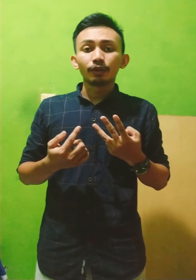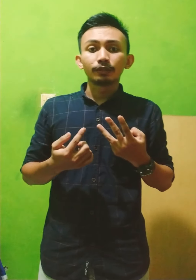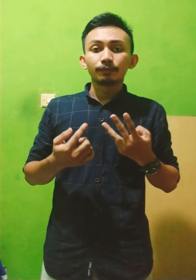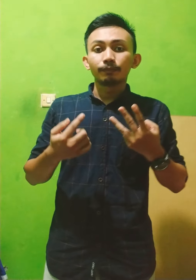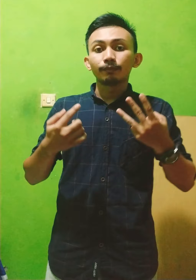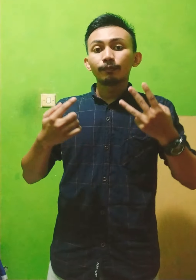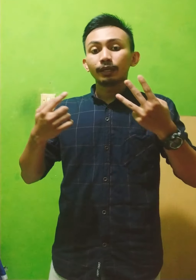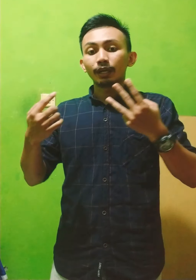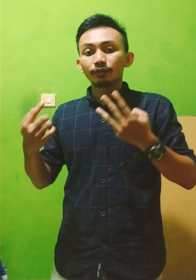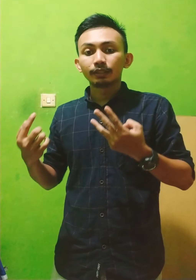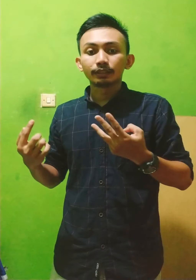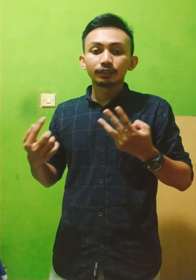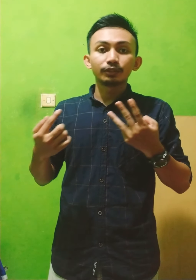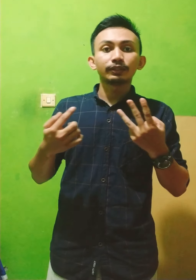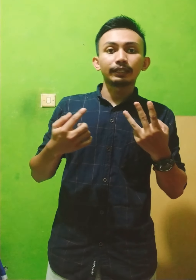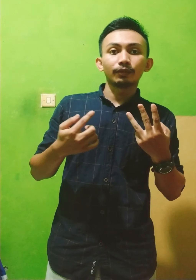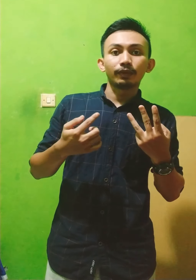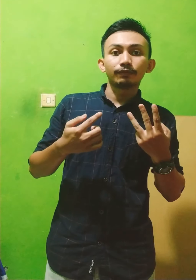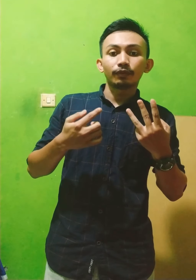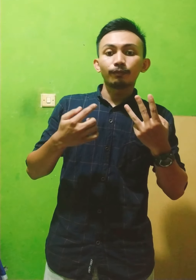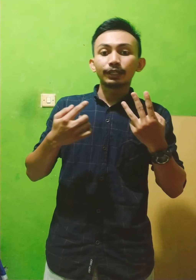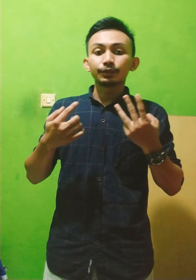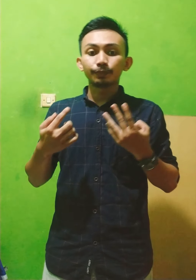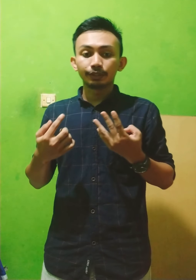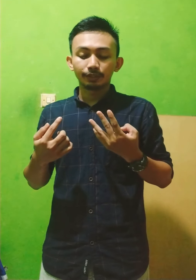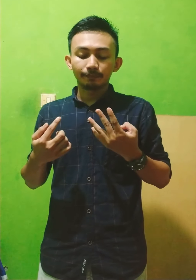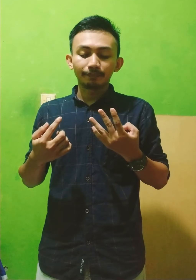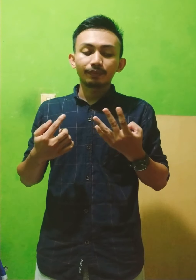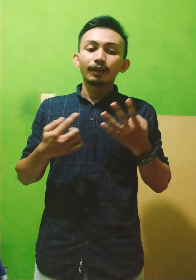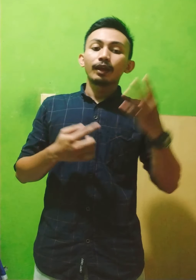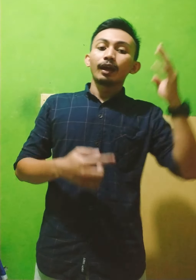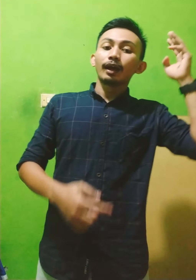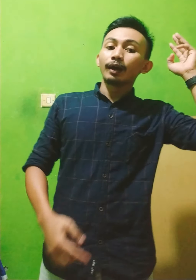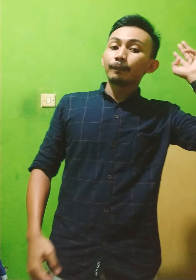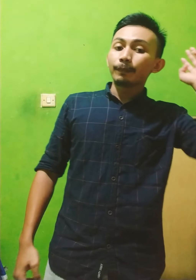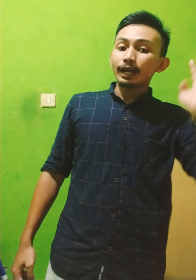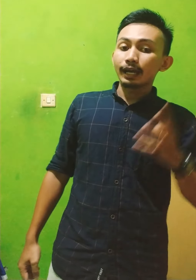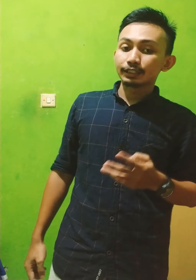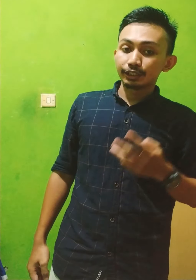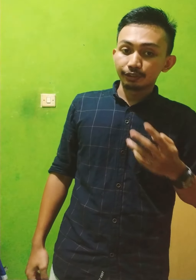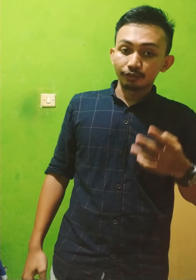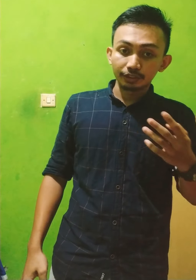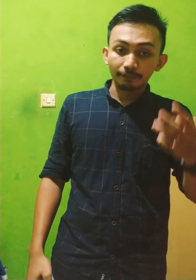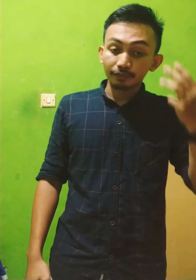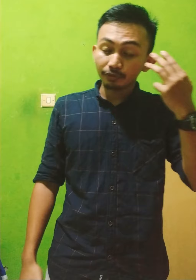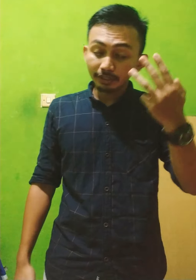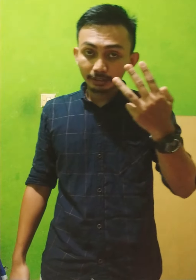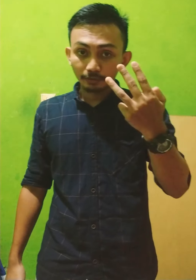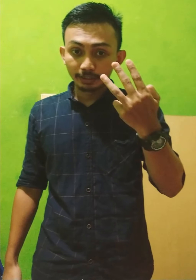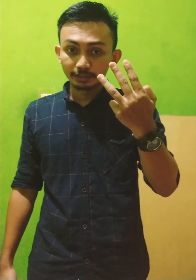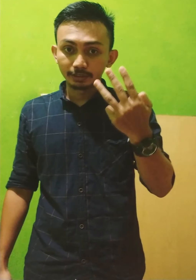want my audience to take away from my speech? By asking yourself three questions,